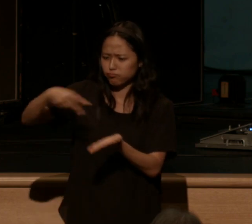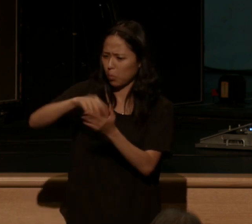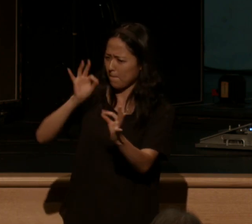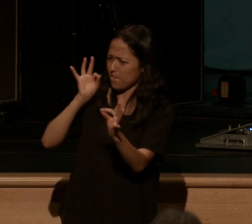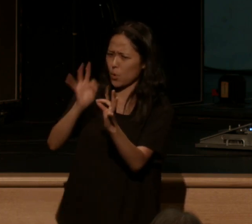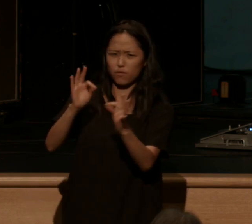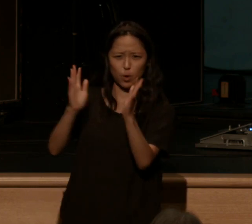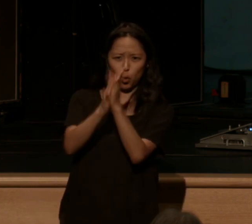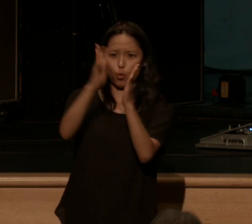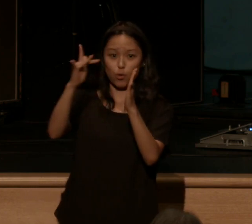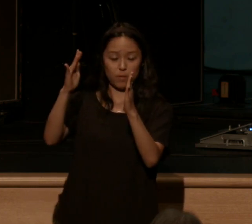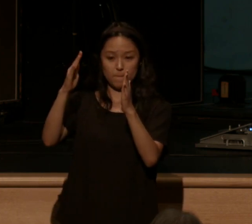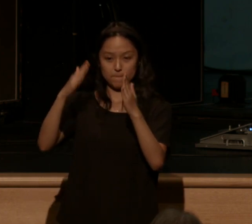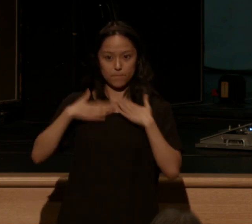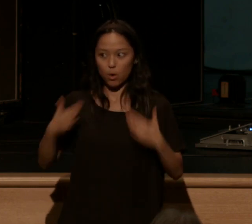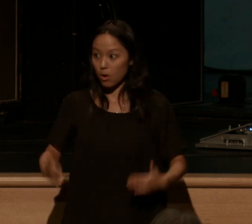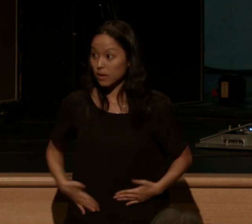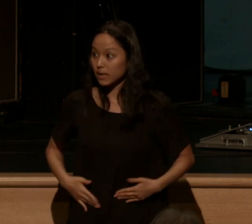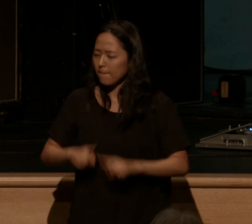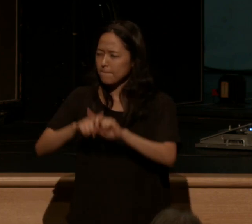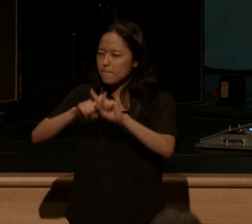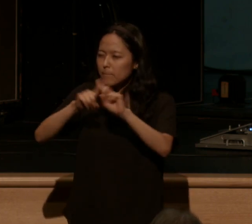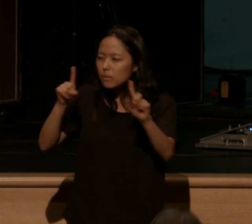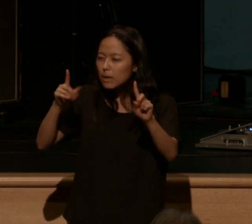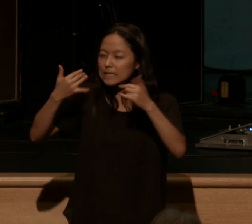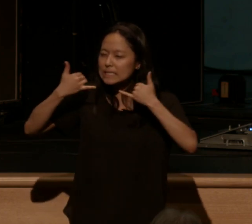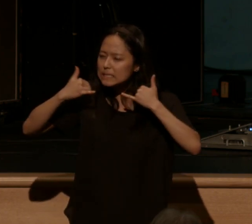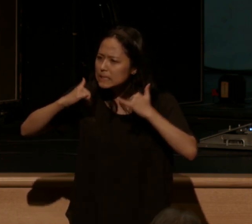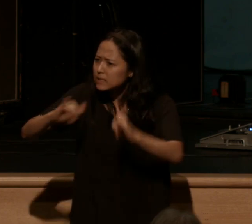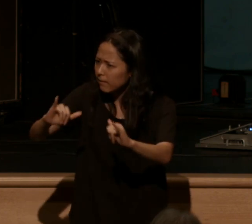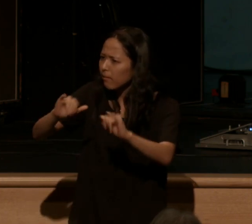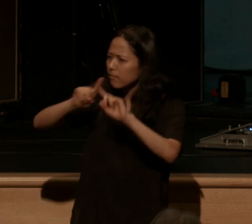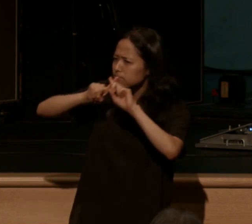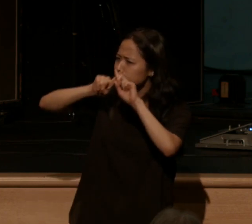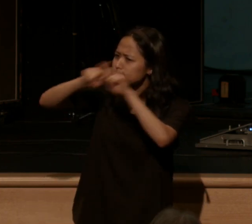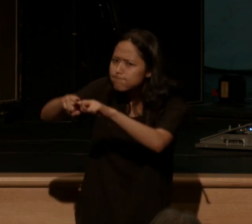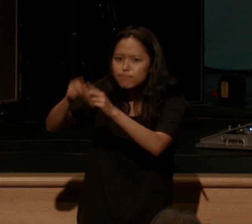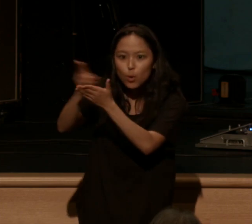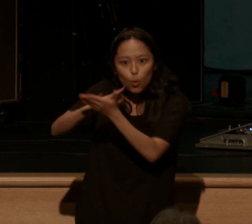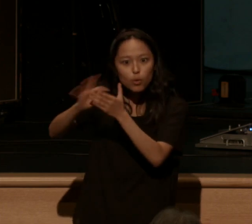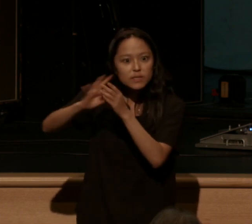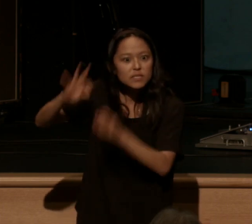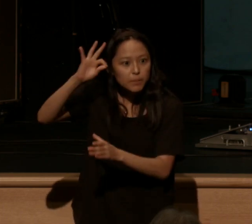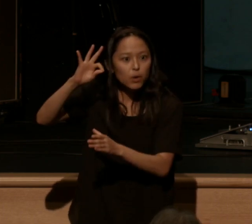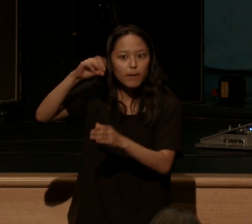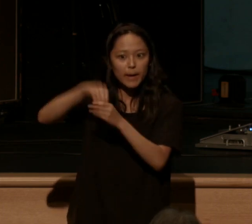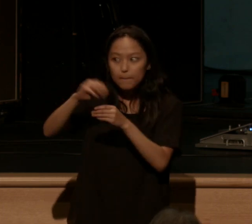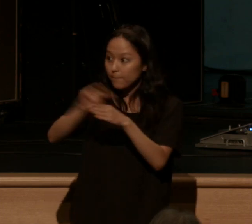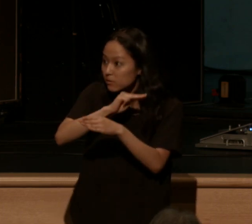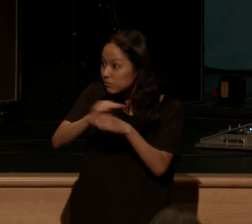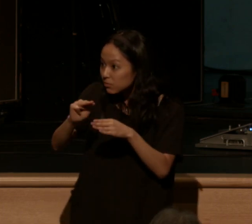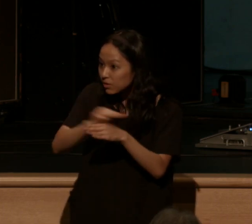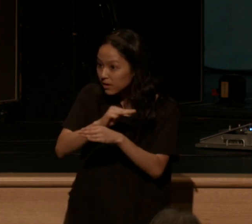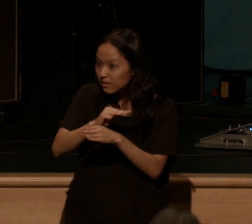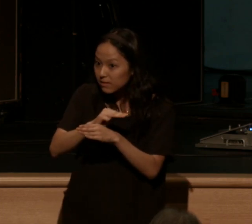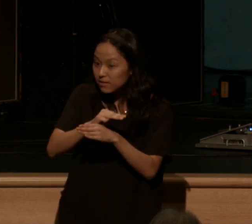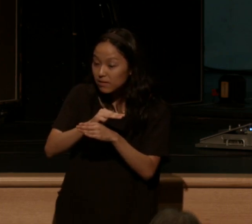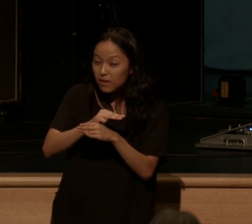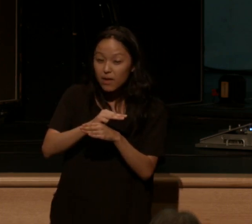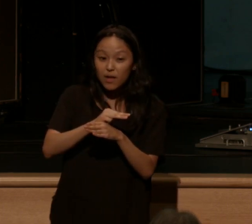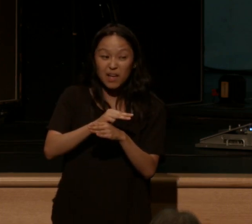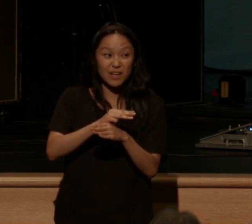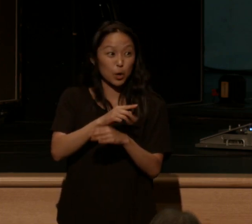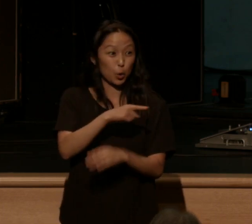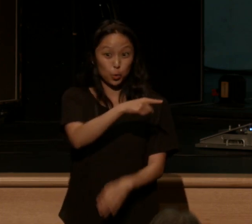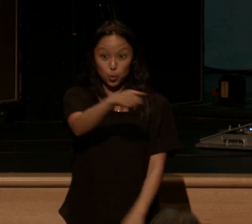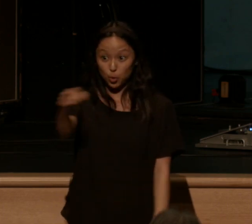perfect, resurrected body, yet was still reliant upon the Holy Spirit within his ministry. And you